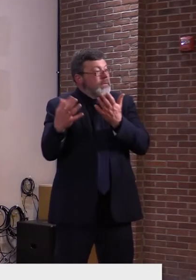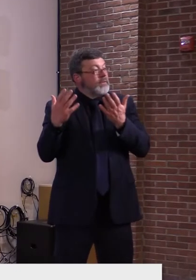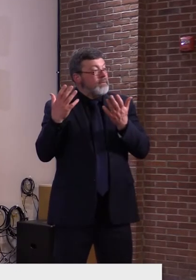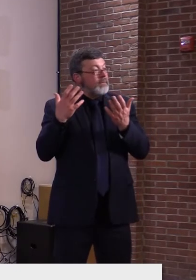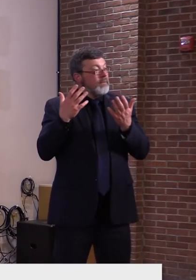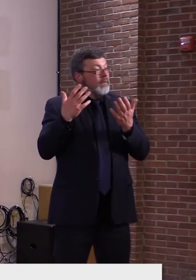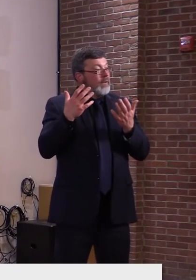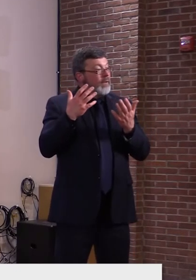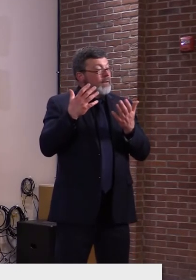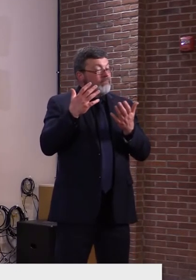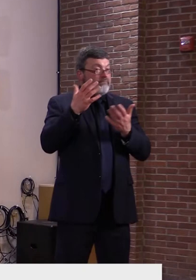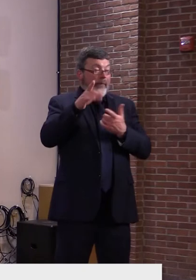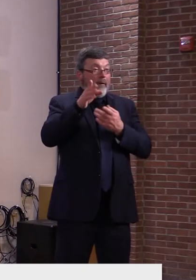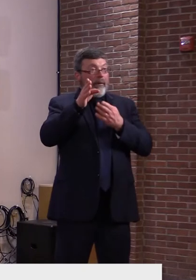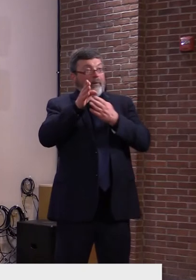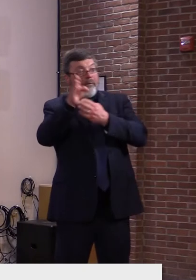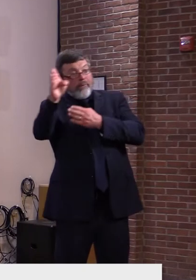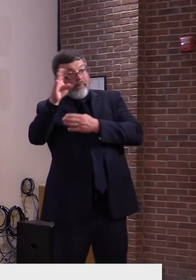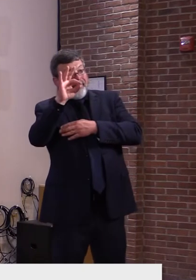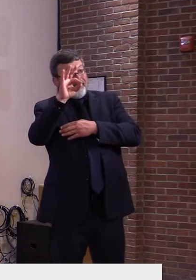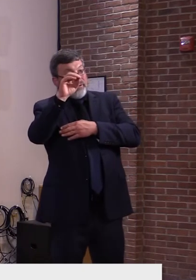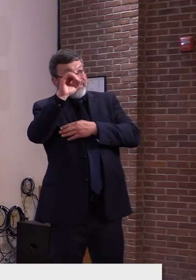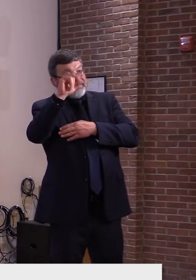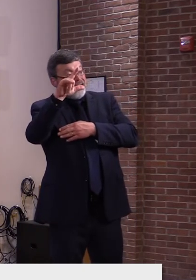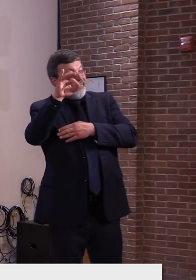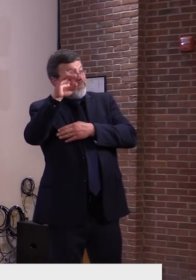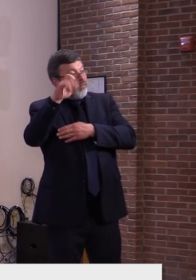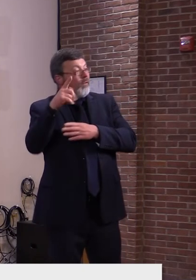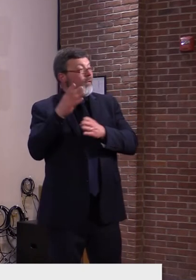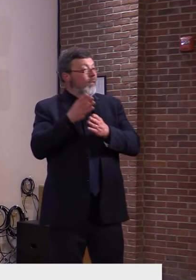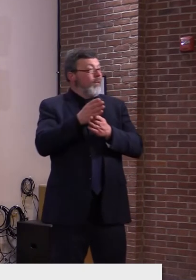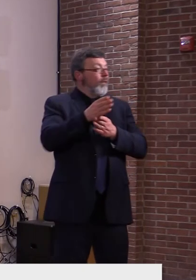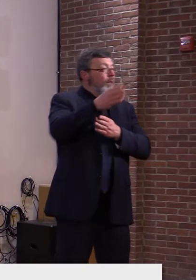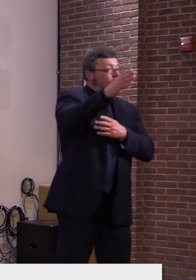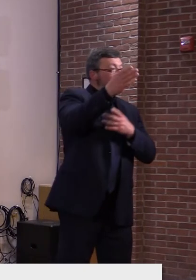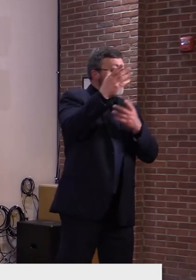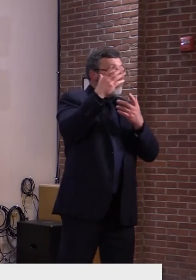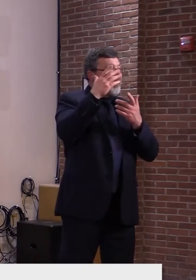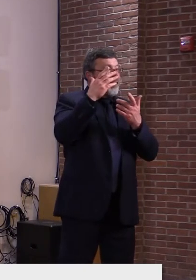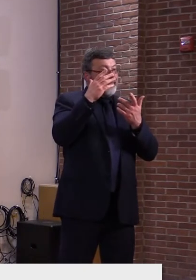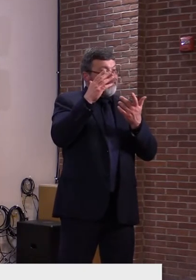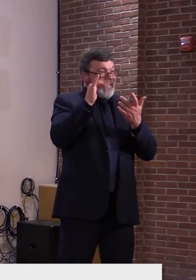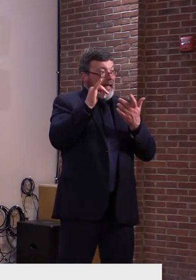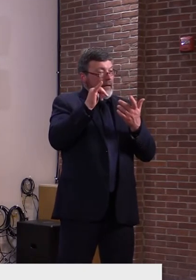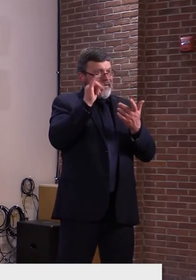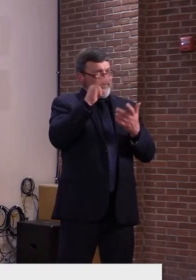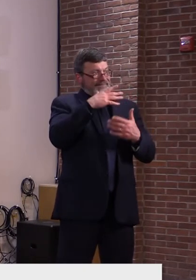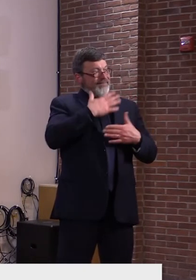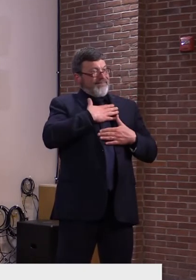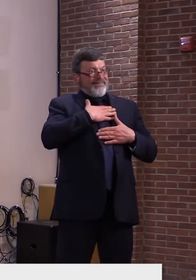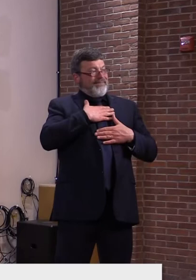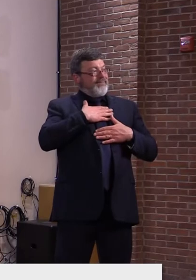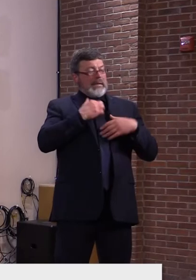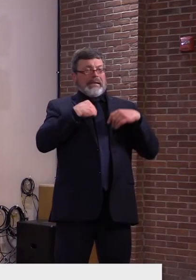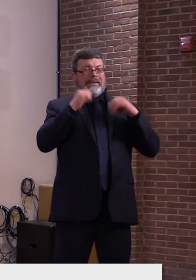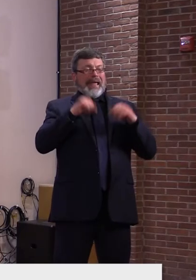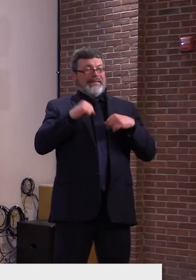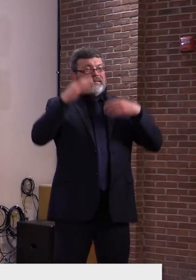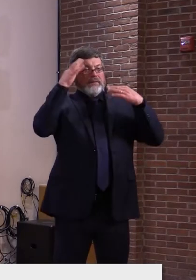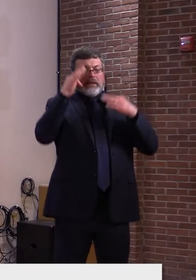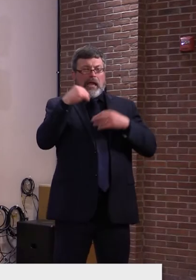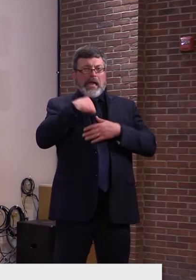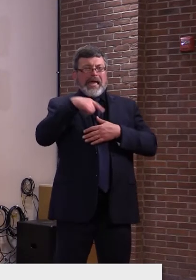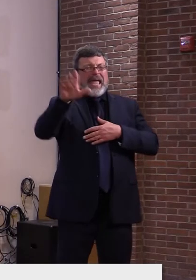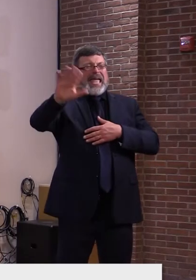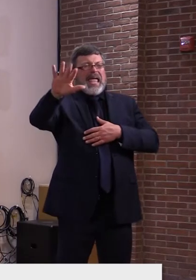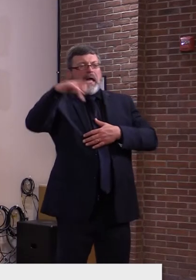cetera. Well, if you have your own fund, you can elect what you want to invest in. That's totally different than being in part